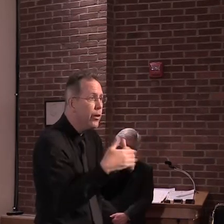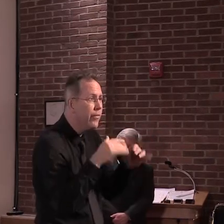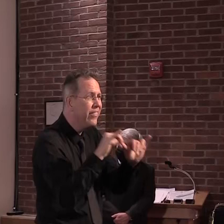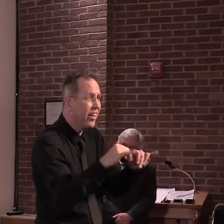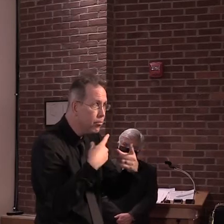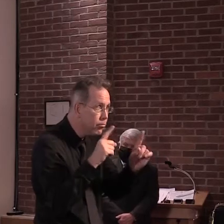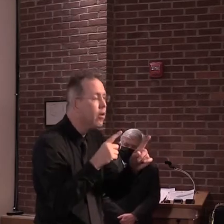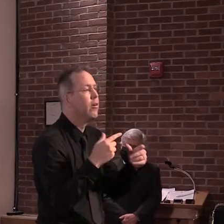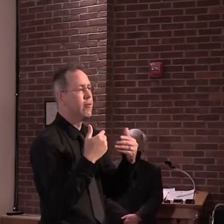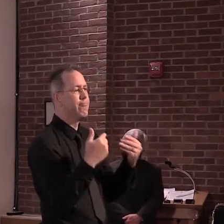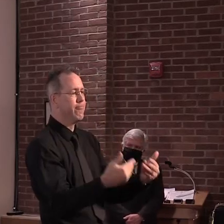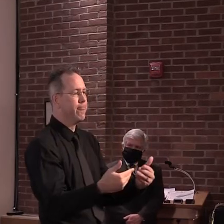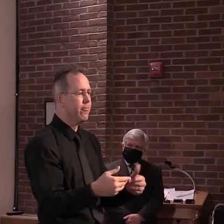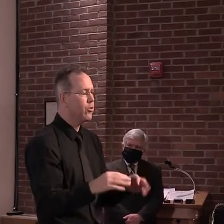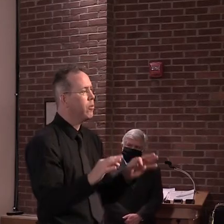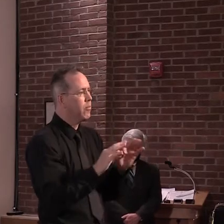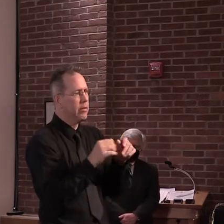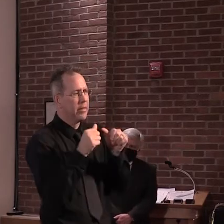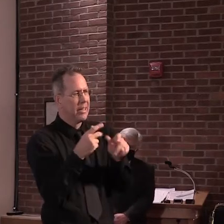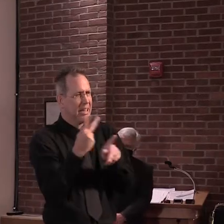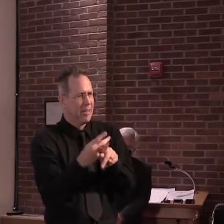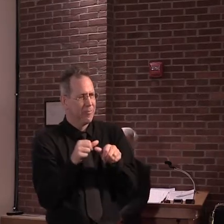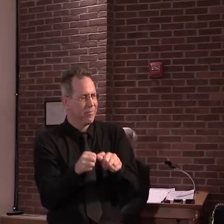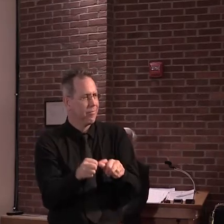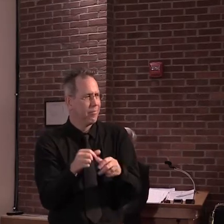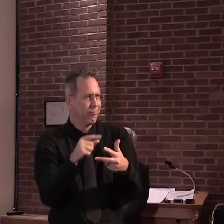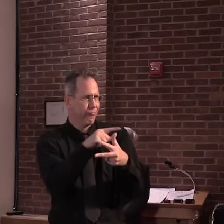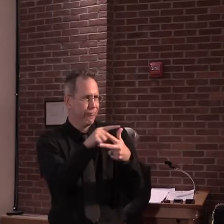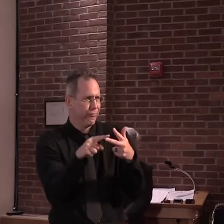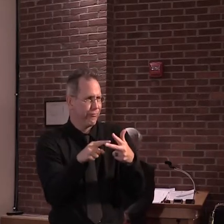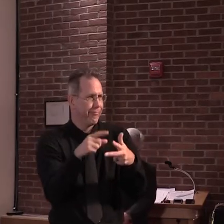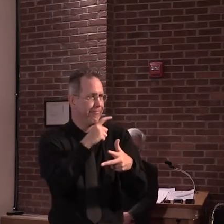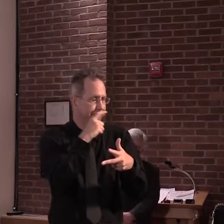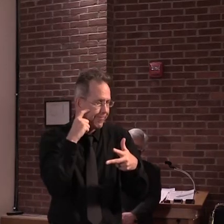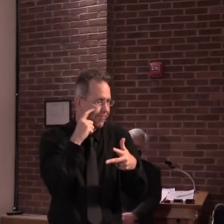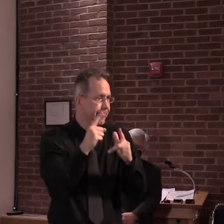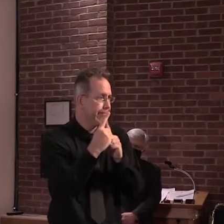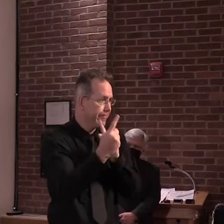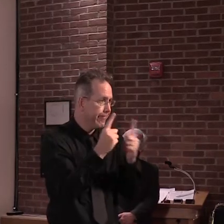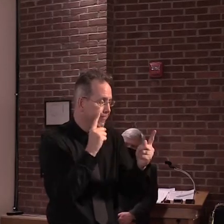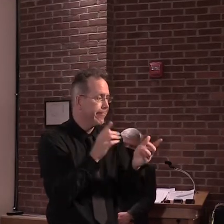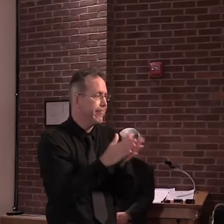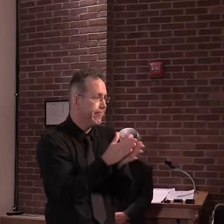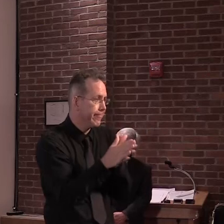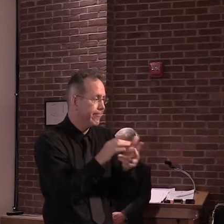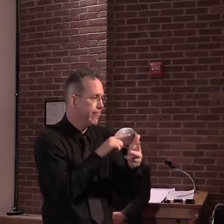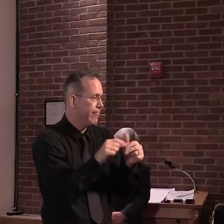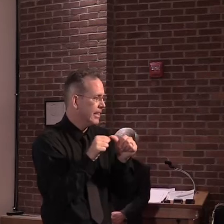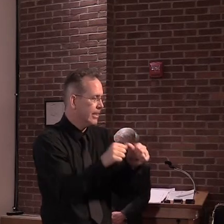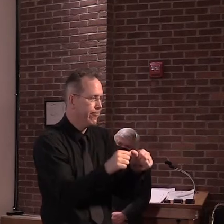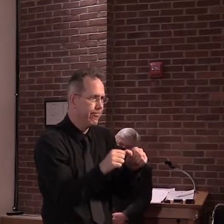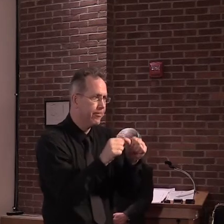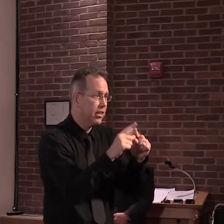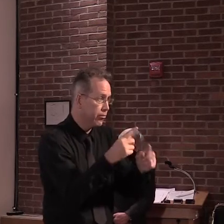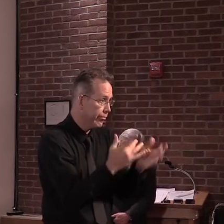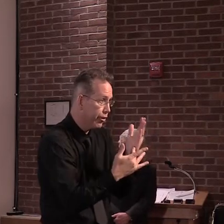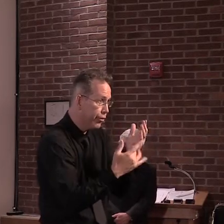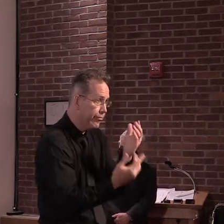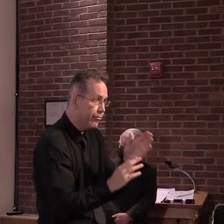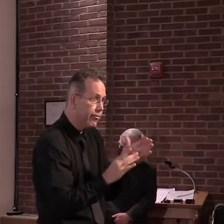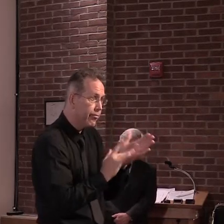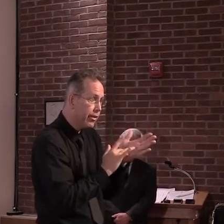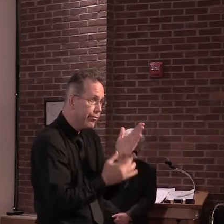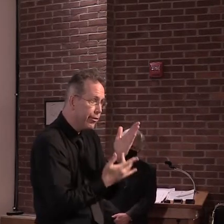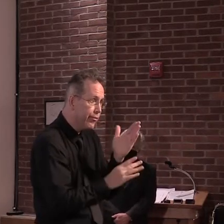borders and traveling. And I think that's why there are so many distressing scenes portrayed by the